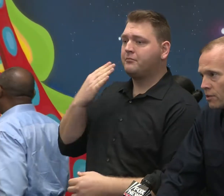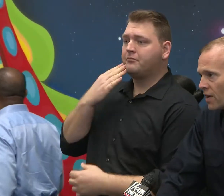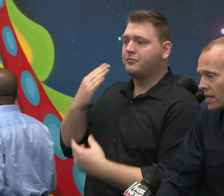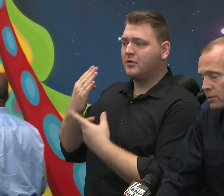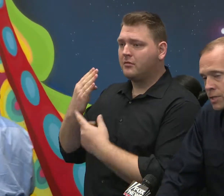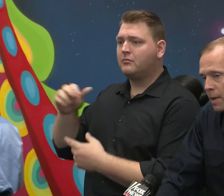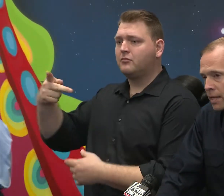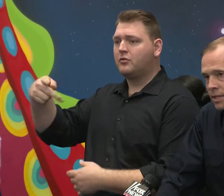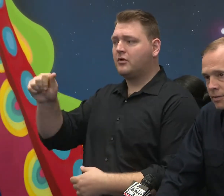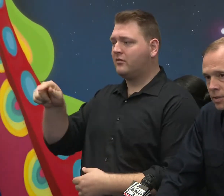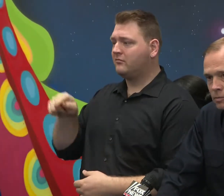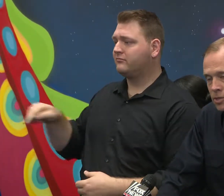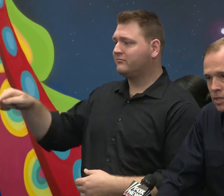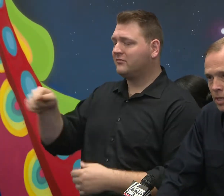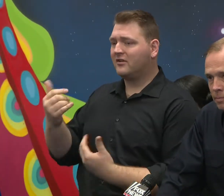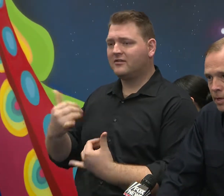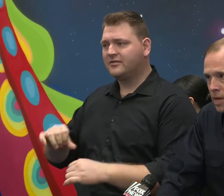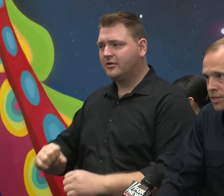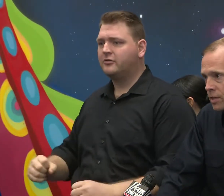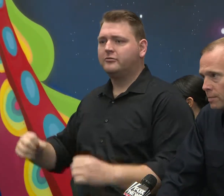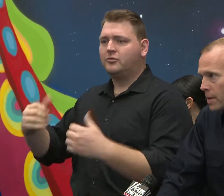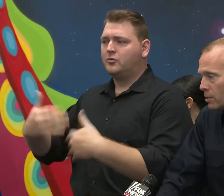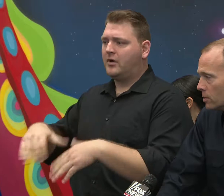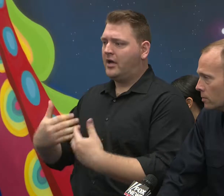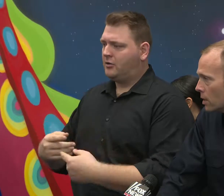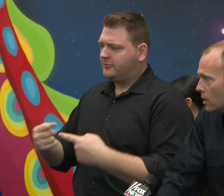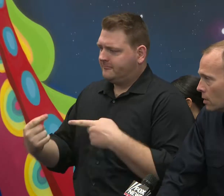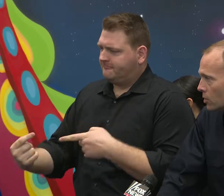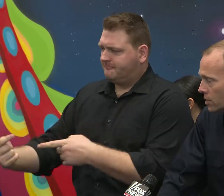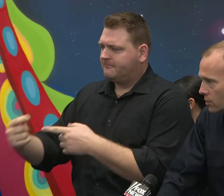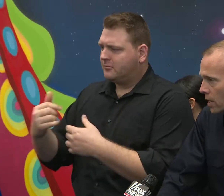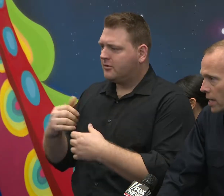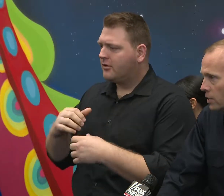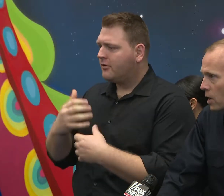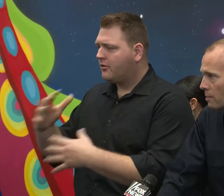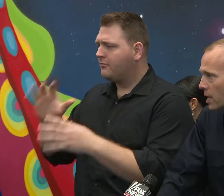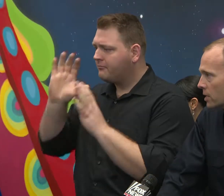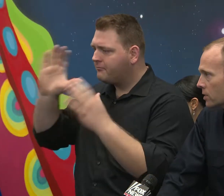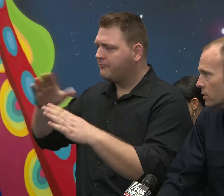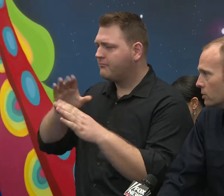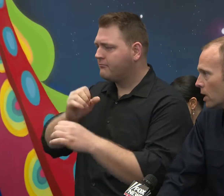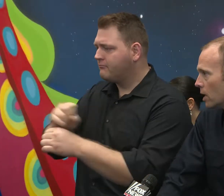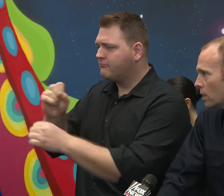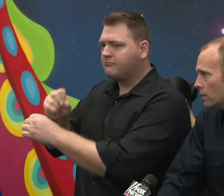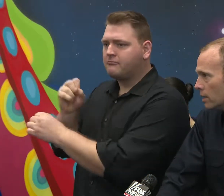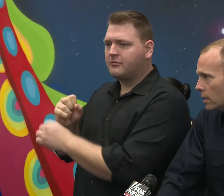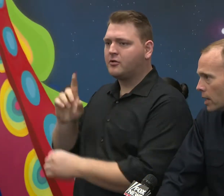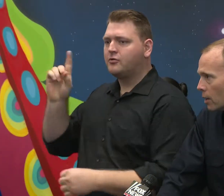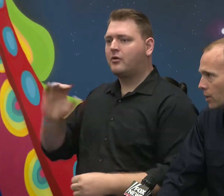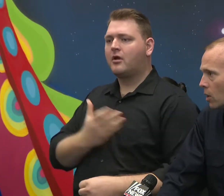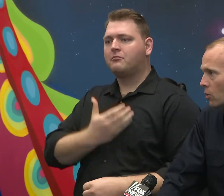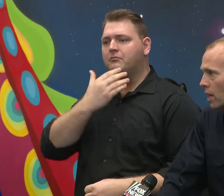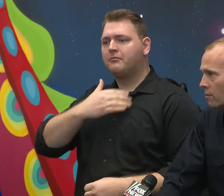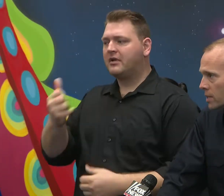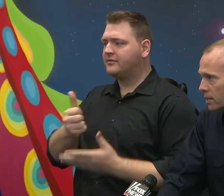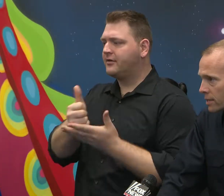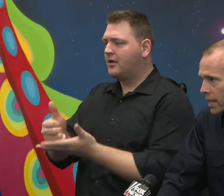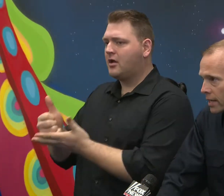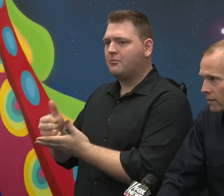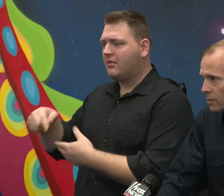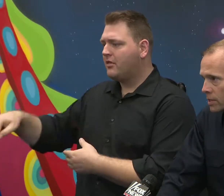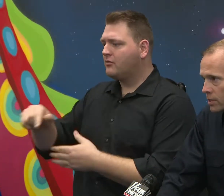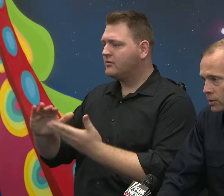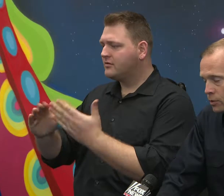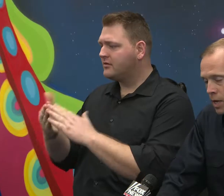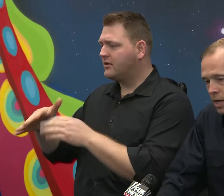FEMA is still fighting the response effort. We're still up there rescuing people. We're still trying to do our best to help the local governments and the